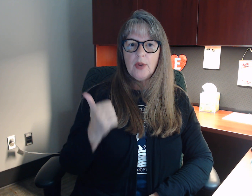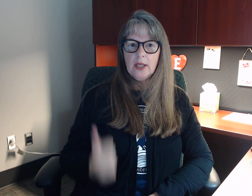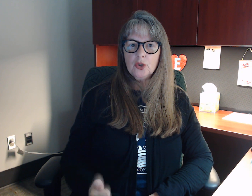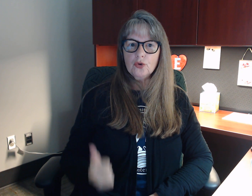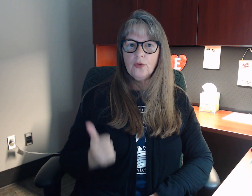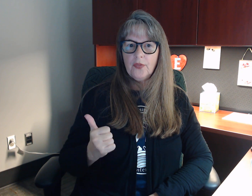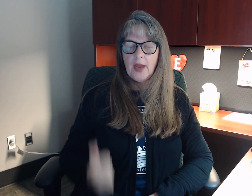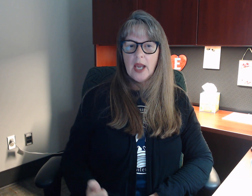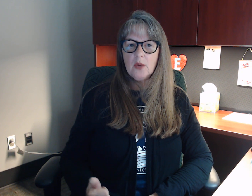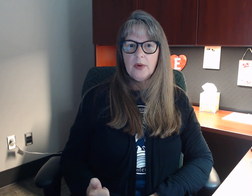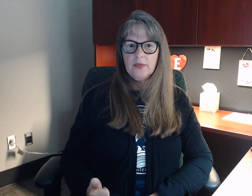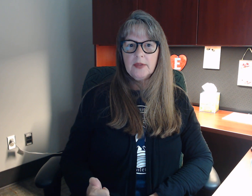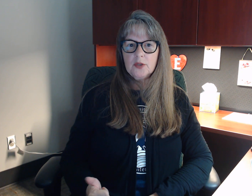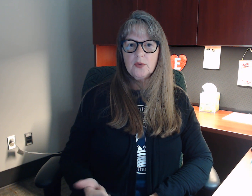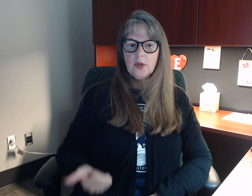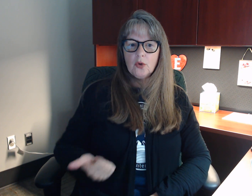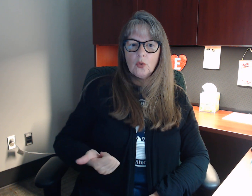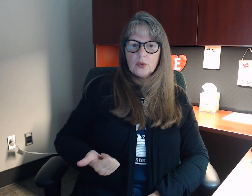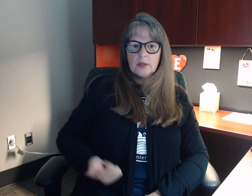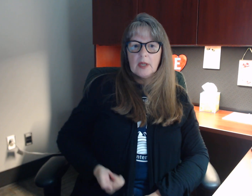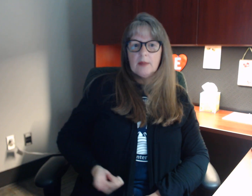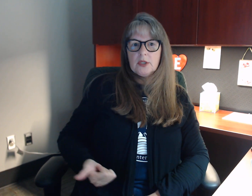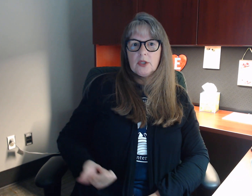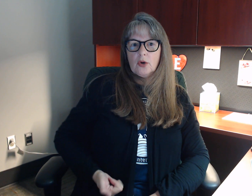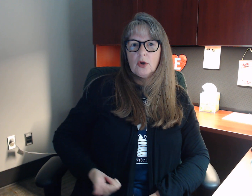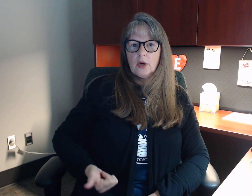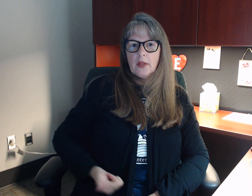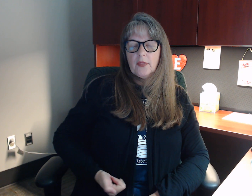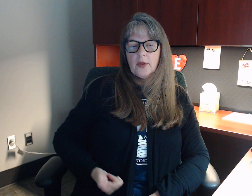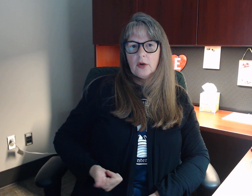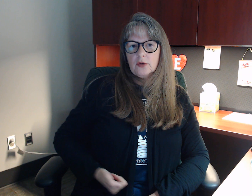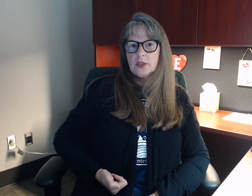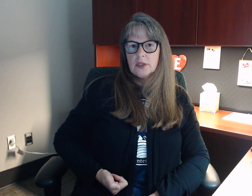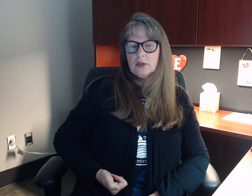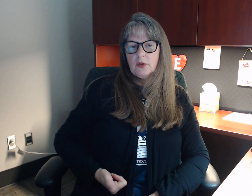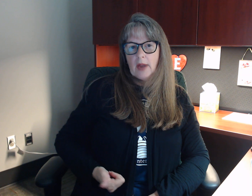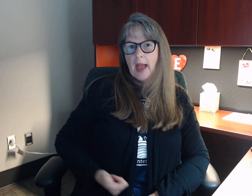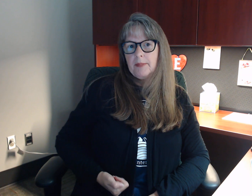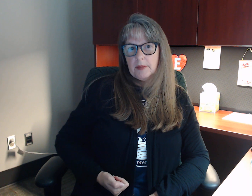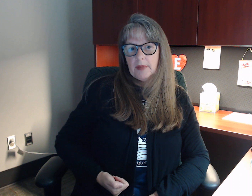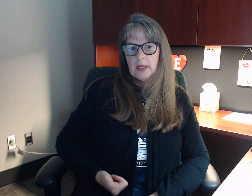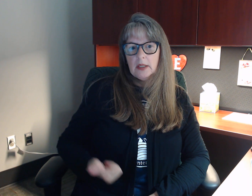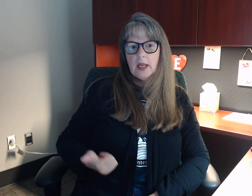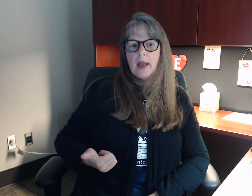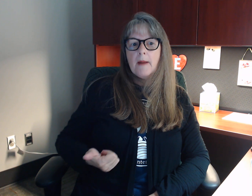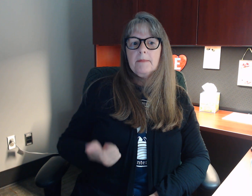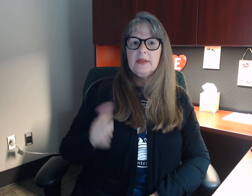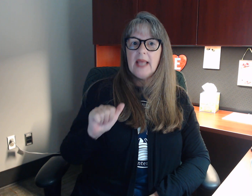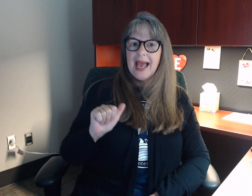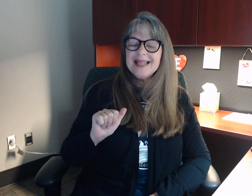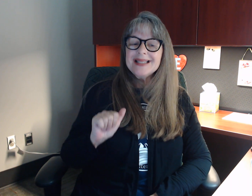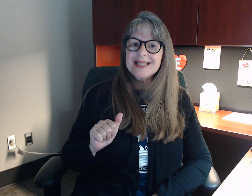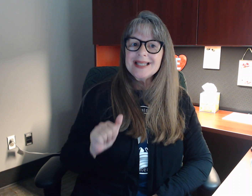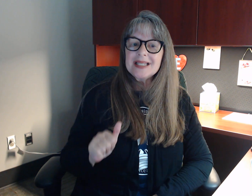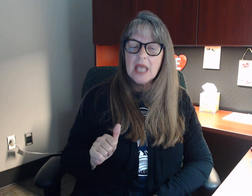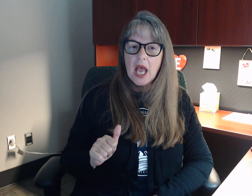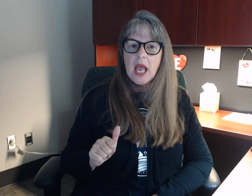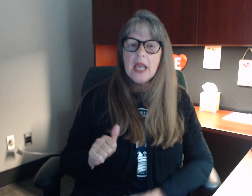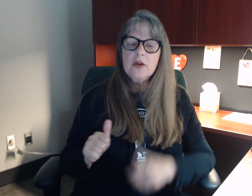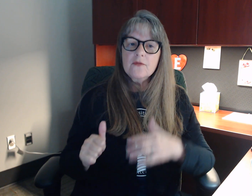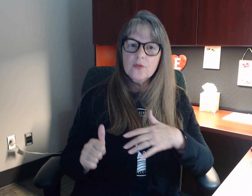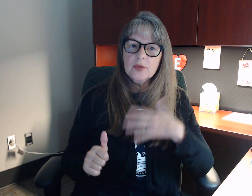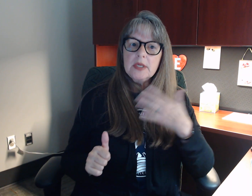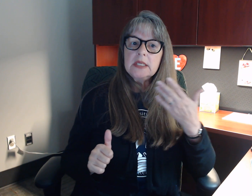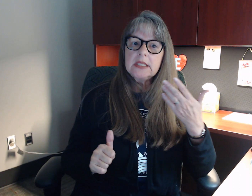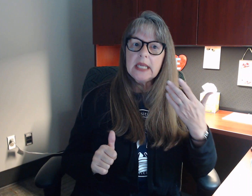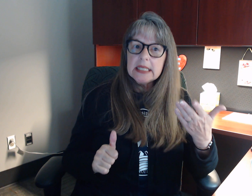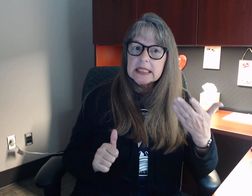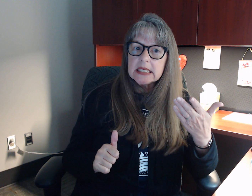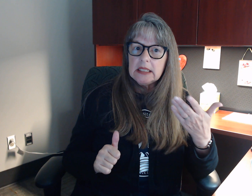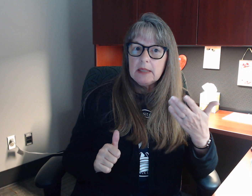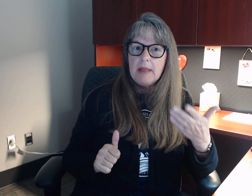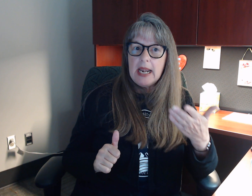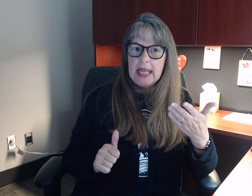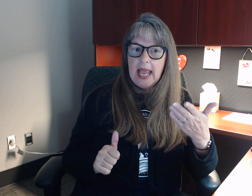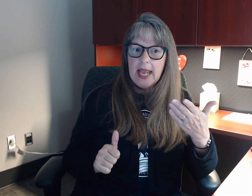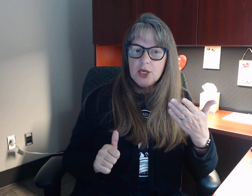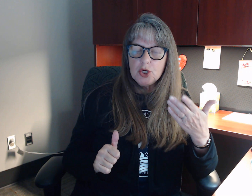your thigh with it. That's what or sometimes their abdomen. But that is the sign for these insulin medications,